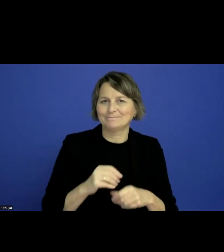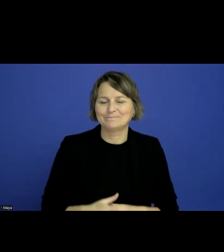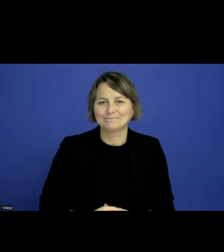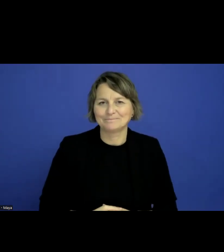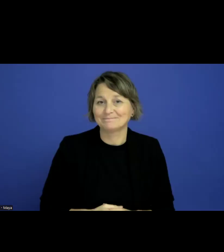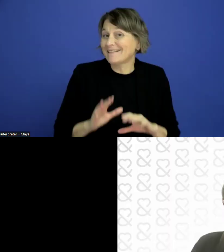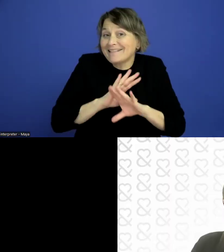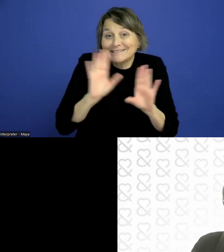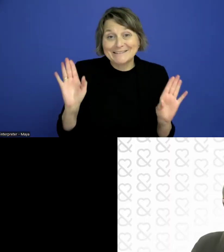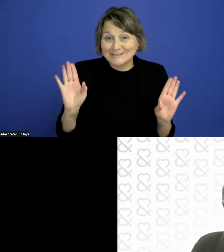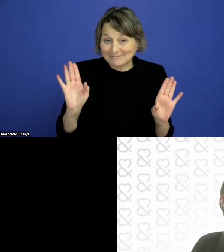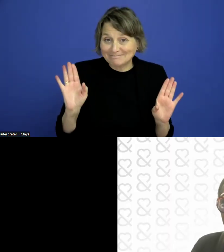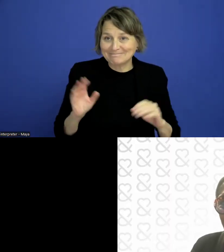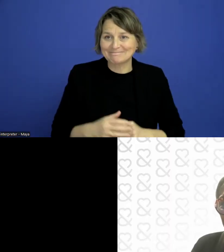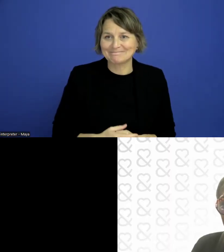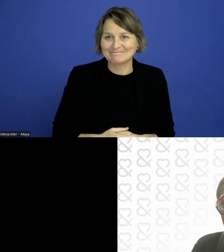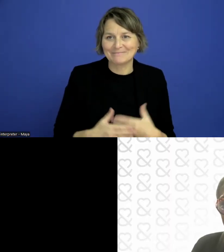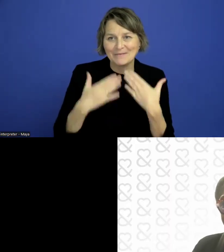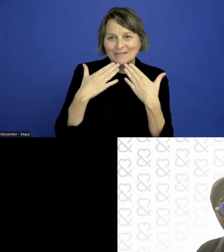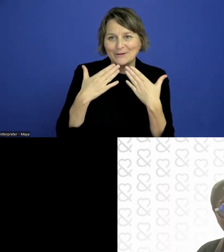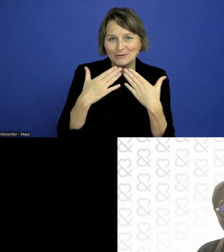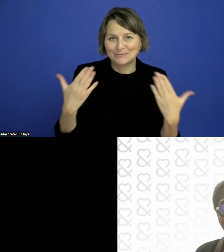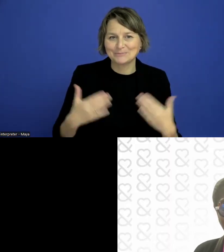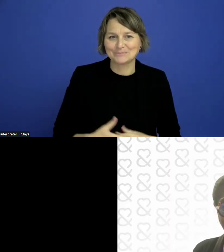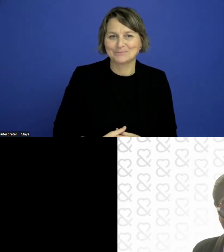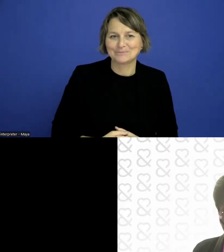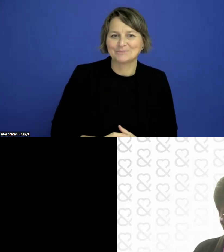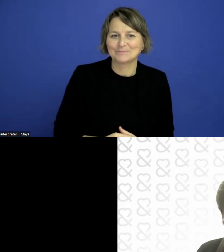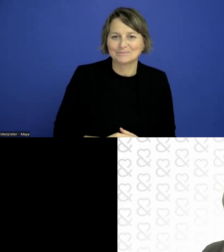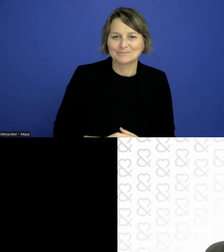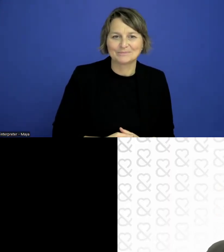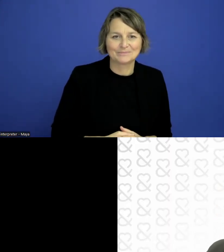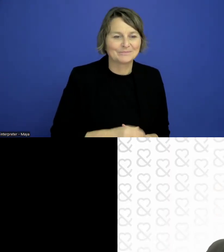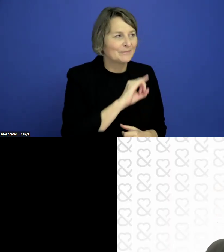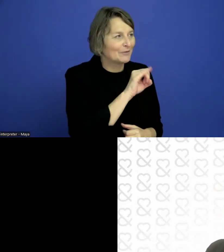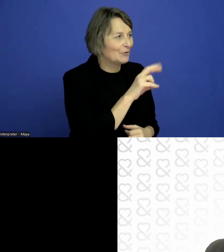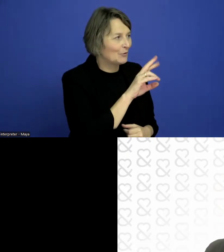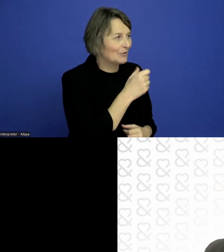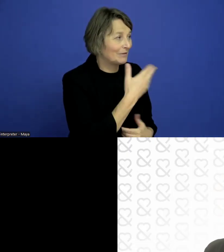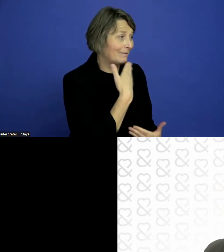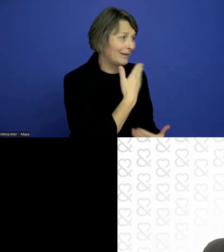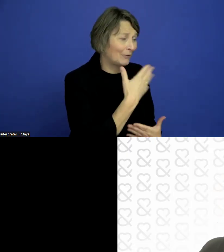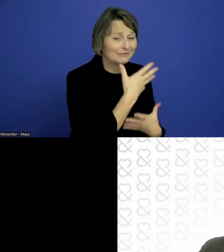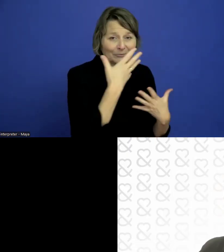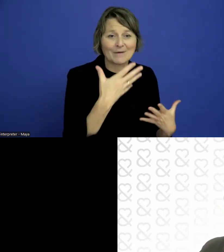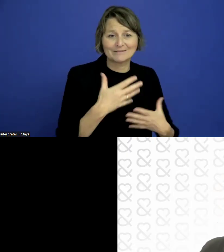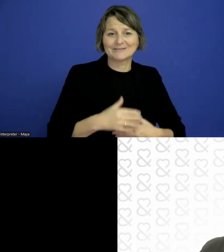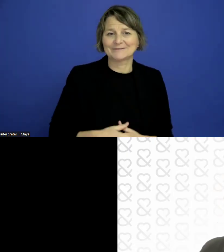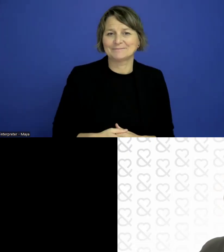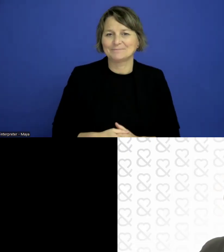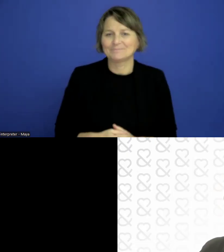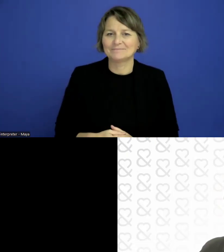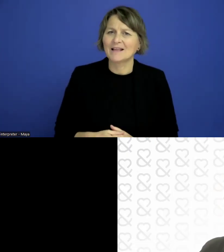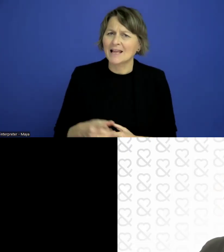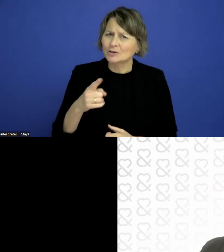That's it for the beginning, and thank you for your attention. Thanks so much. Thanks so much, and especially also emphasizing the